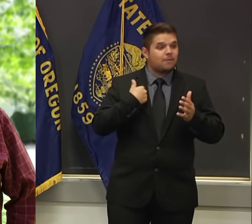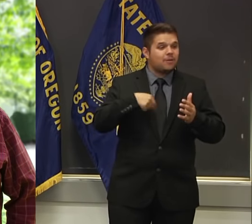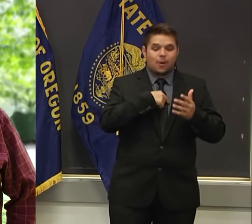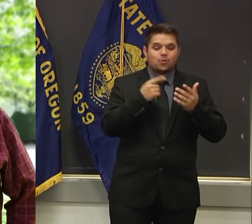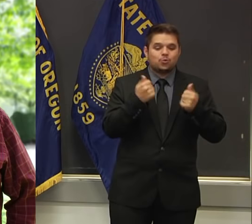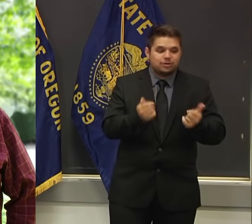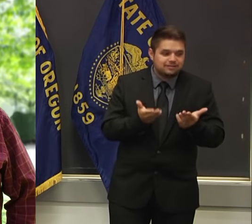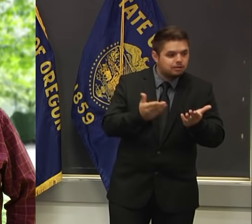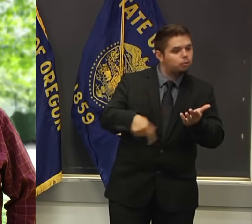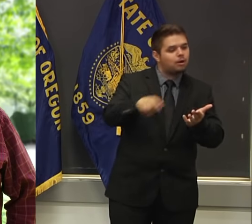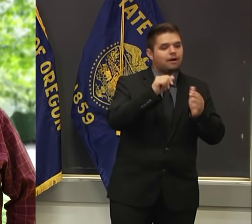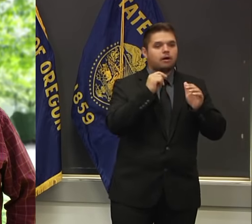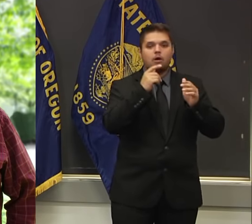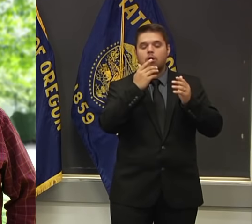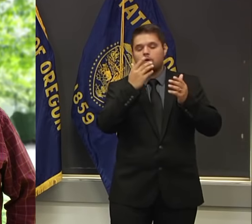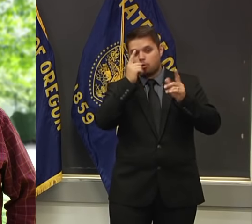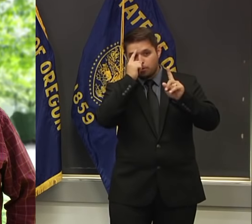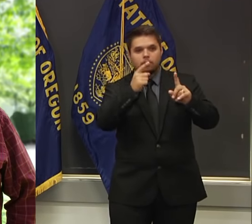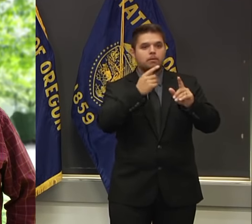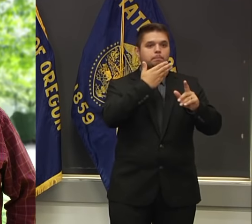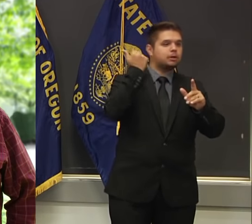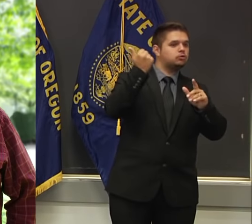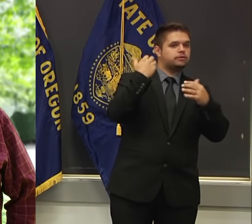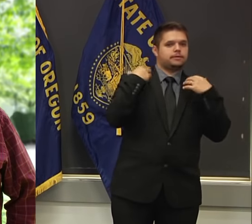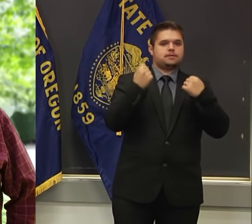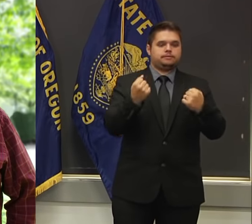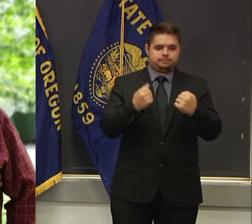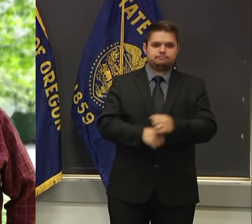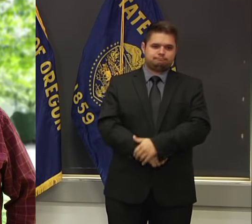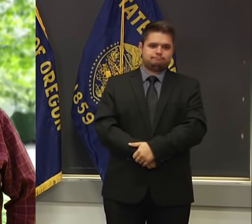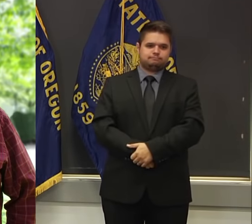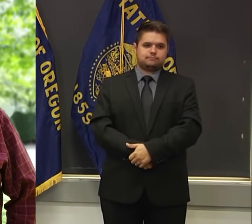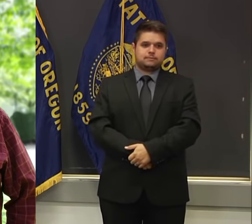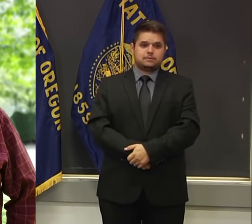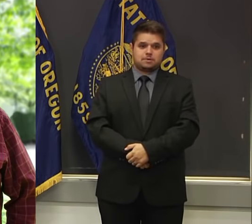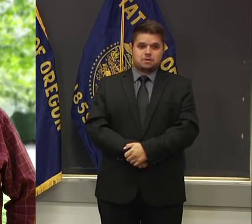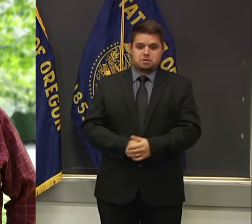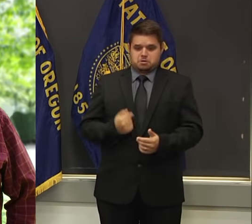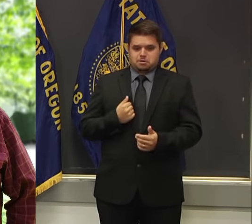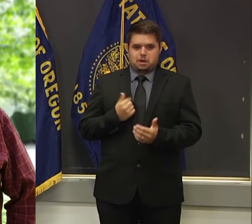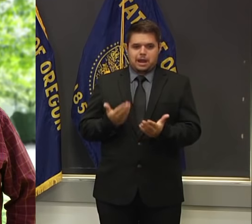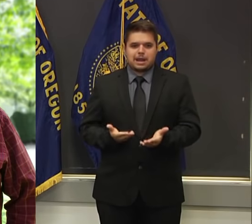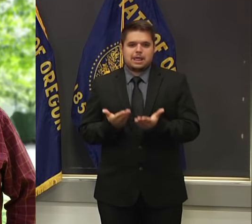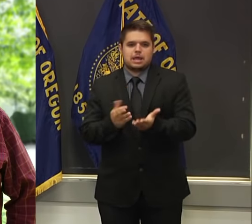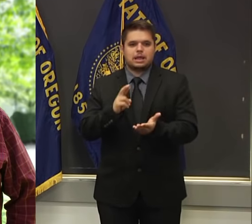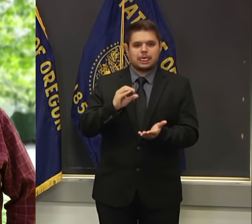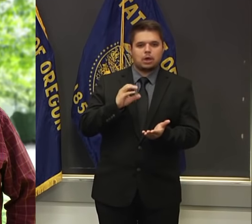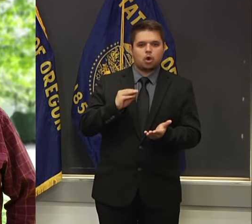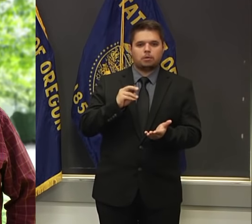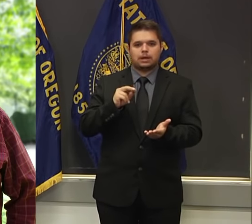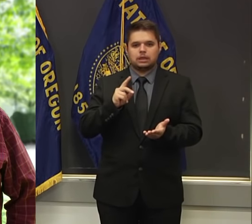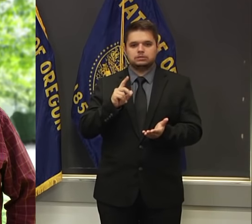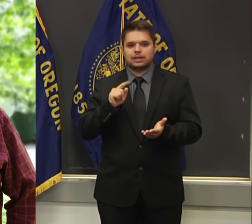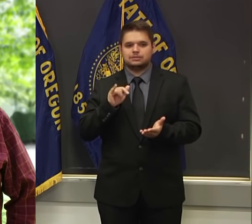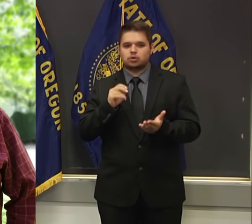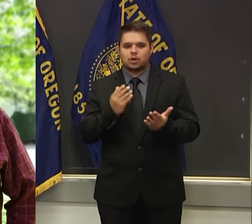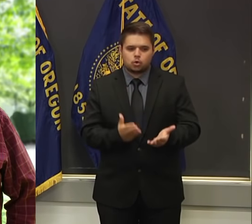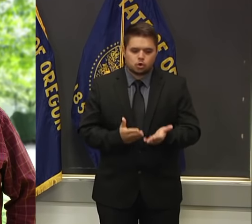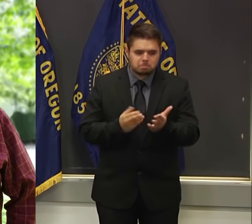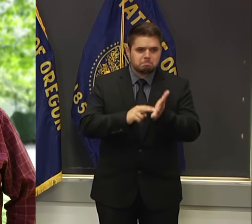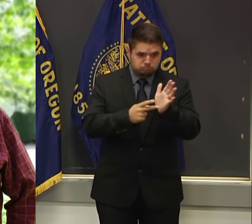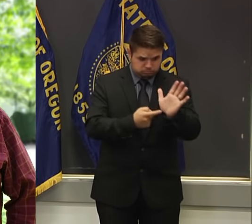do. The recommendations may not be requirements, but we want to be clear that that doesn't mean